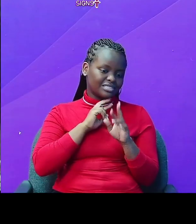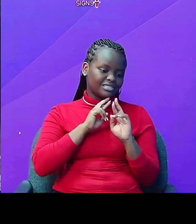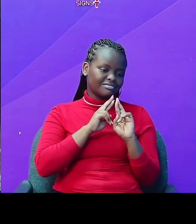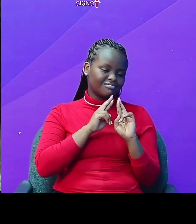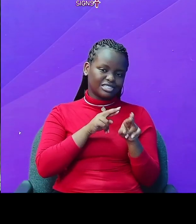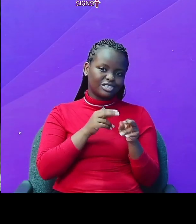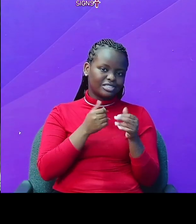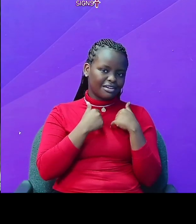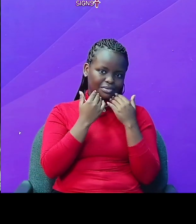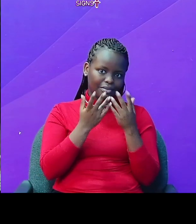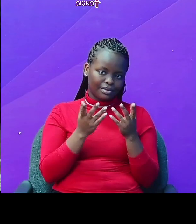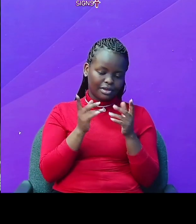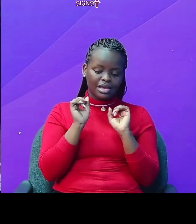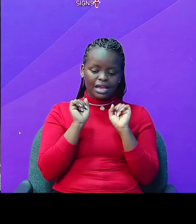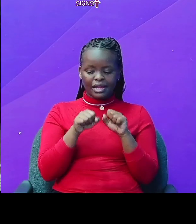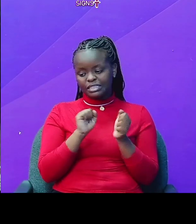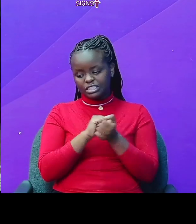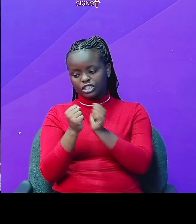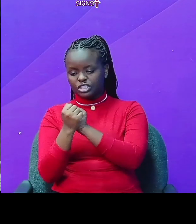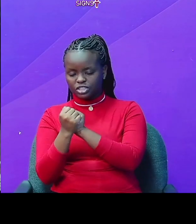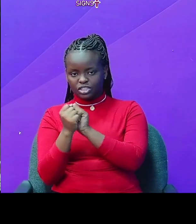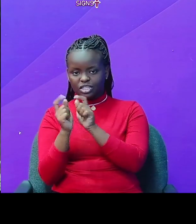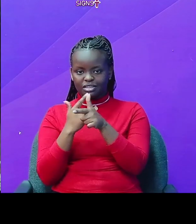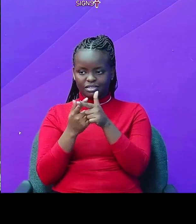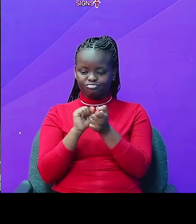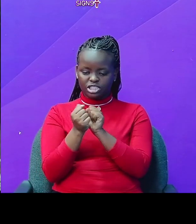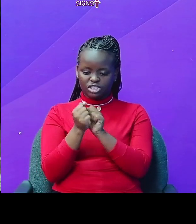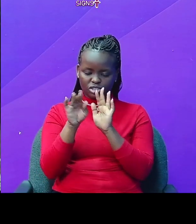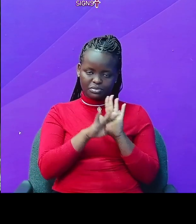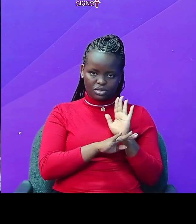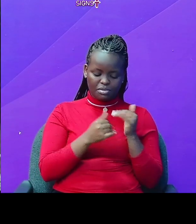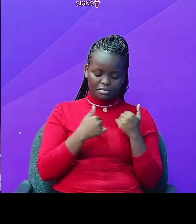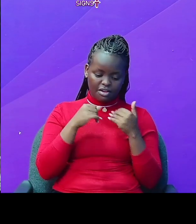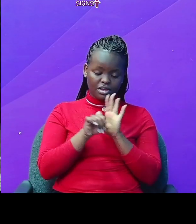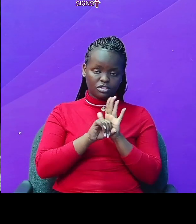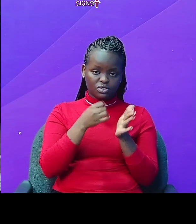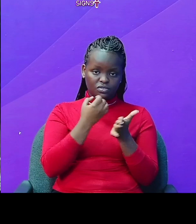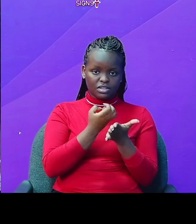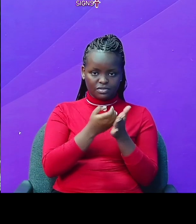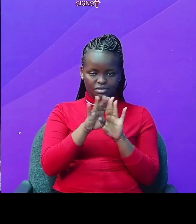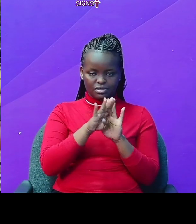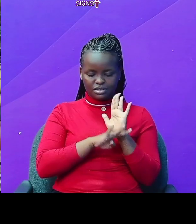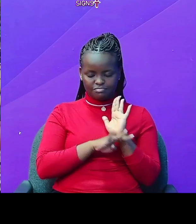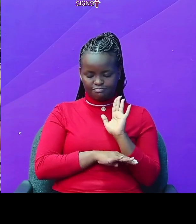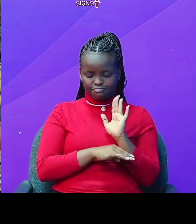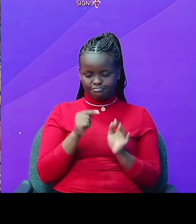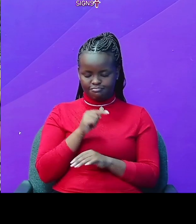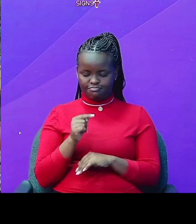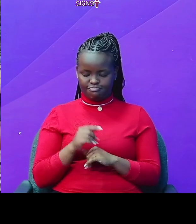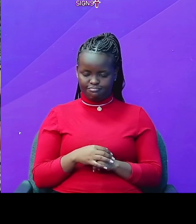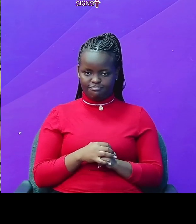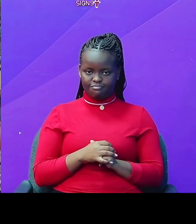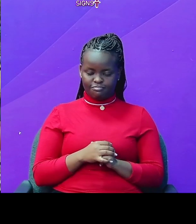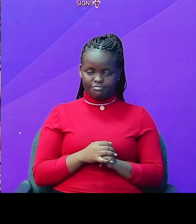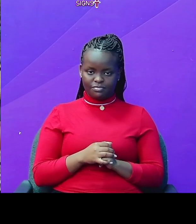the course so that we can adjust the programs. So yes, we do have a lot of evidence on some of these programs.